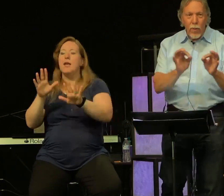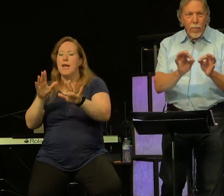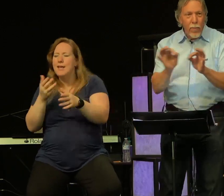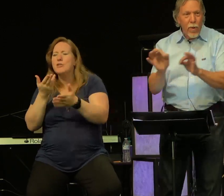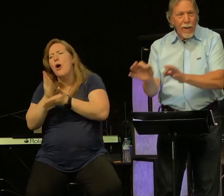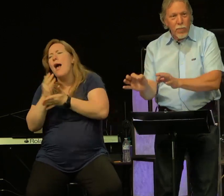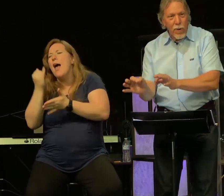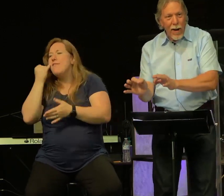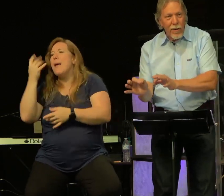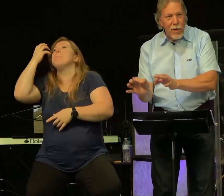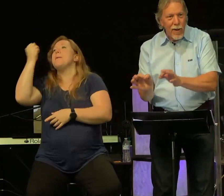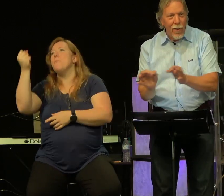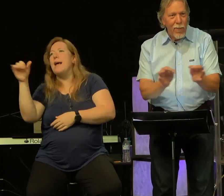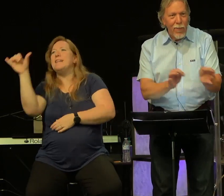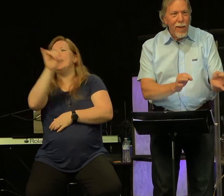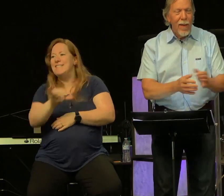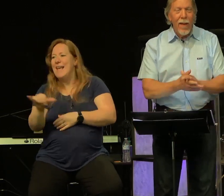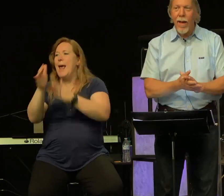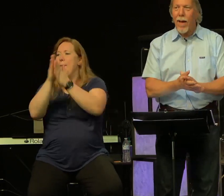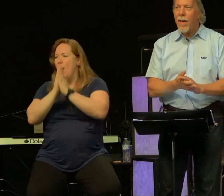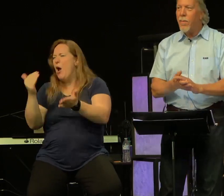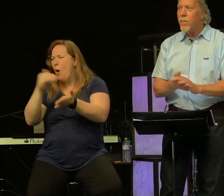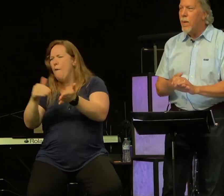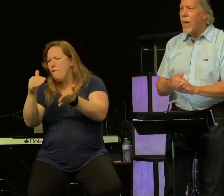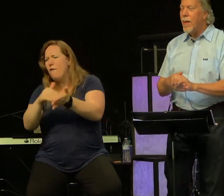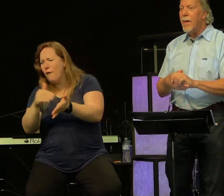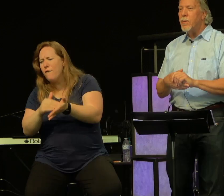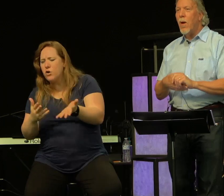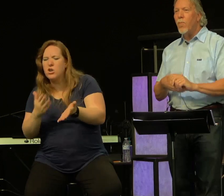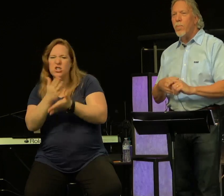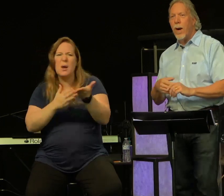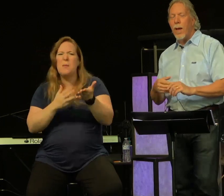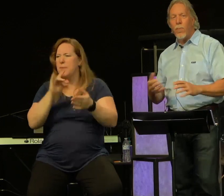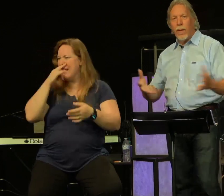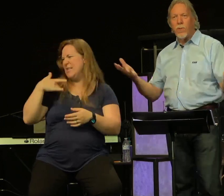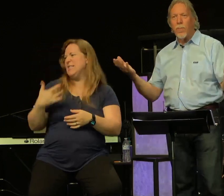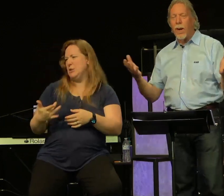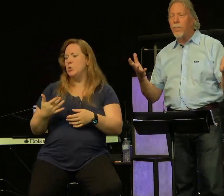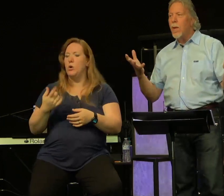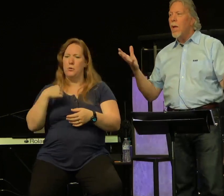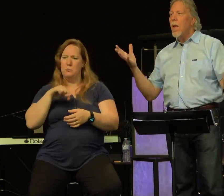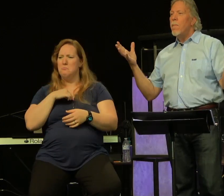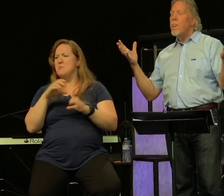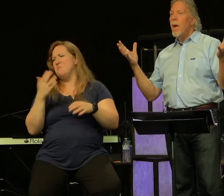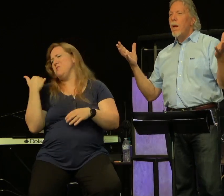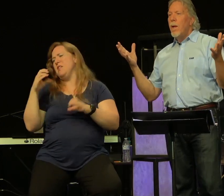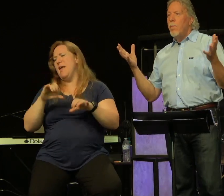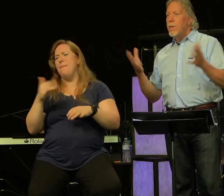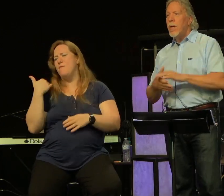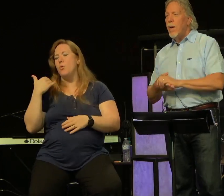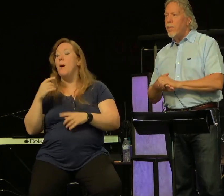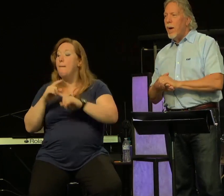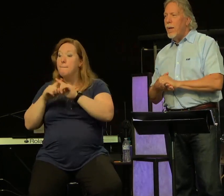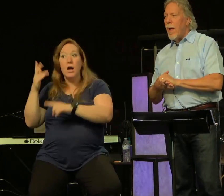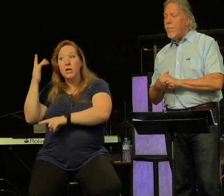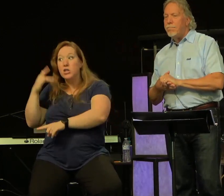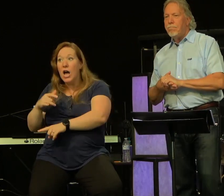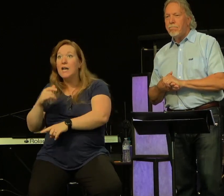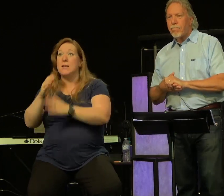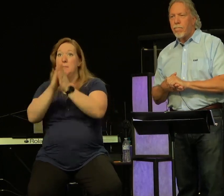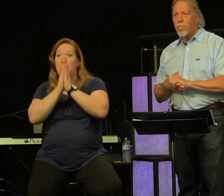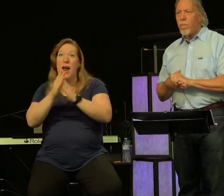with the little memorized prayers, you know, that kids often pray. We used to pray them. But she doesn't pray